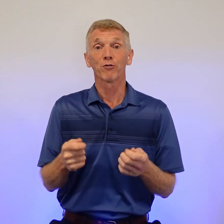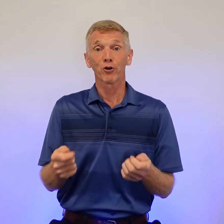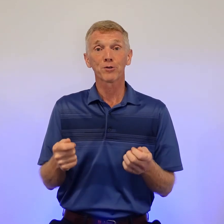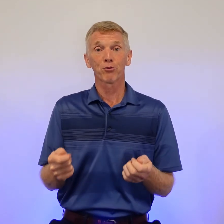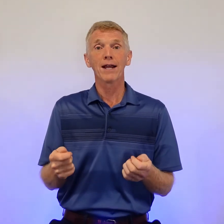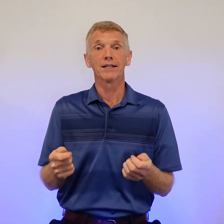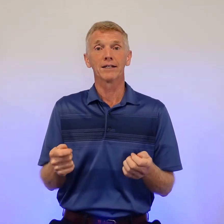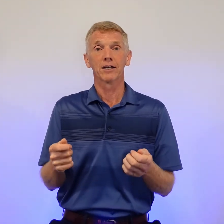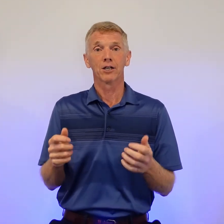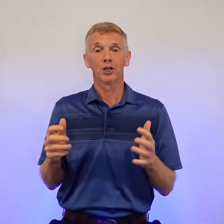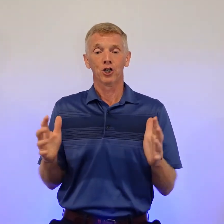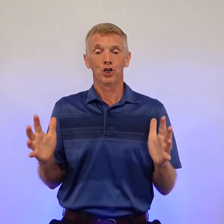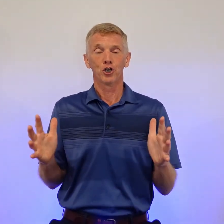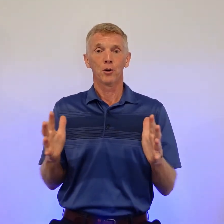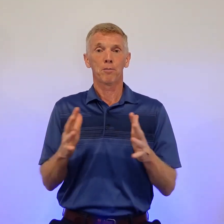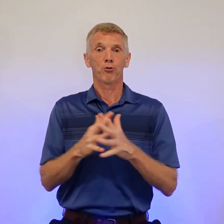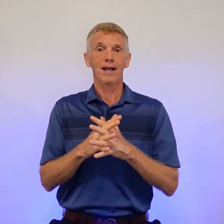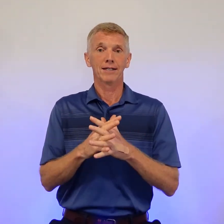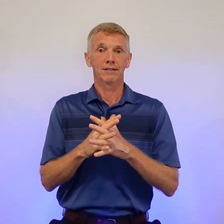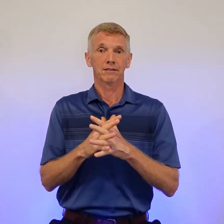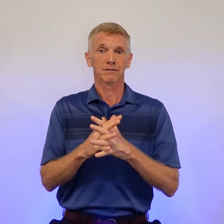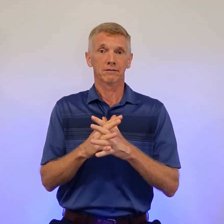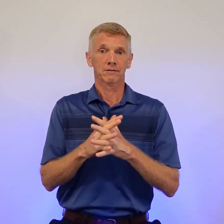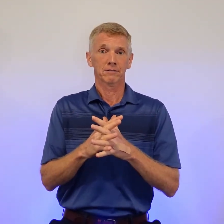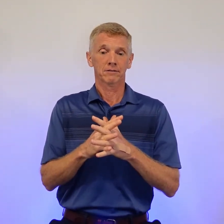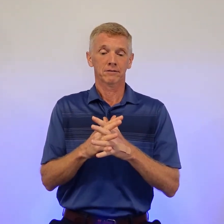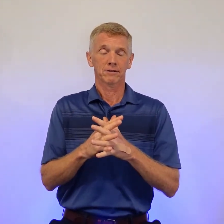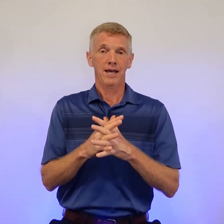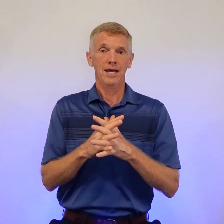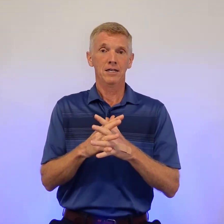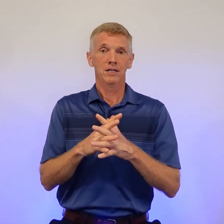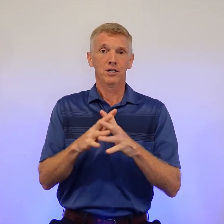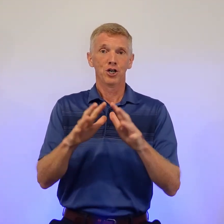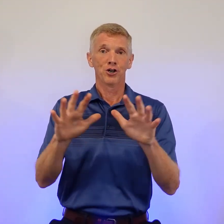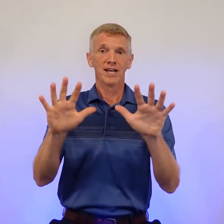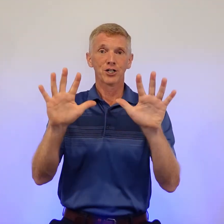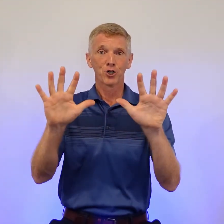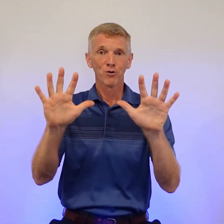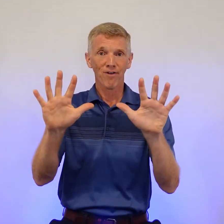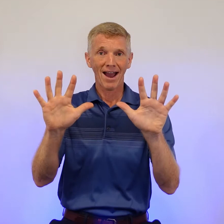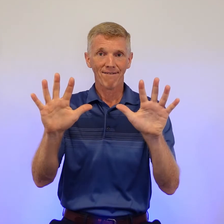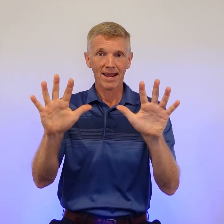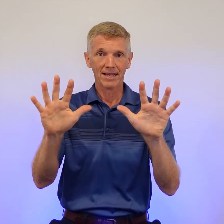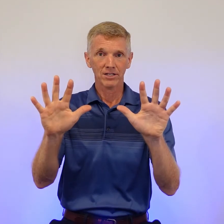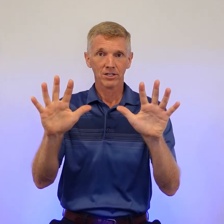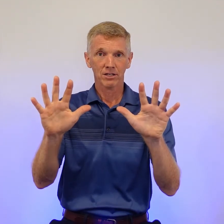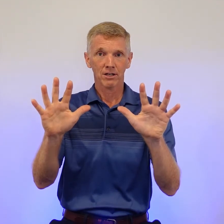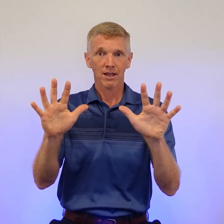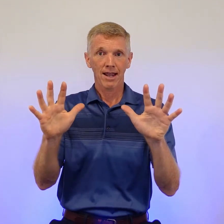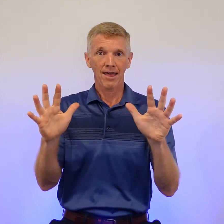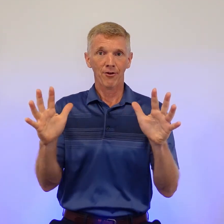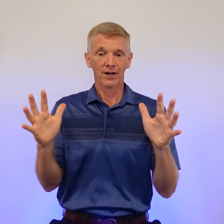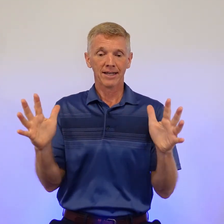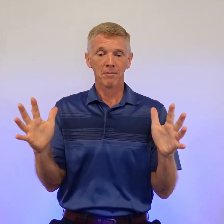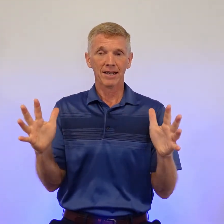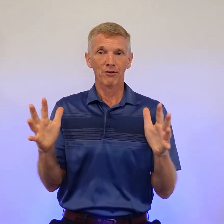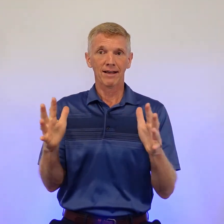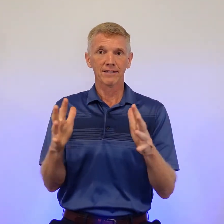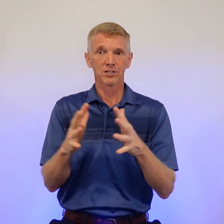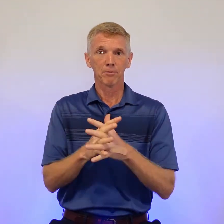first pregnant, you're pregnant, okay? You're going to take 2 5 hands and they're going to come together like this,